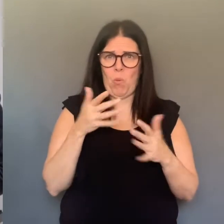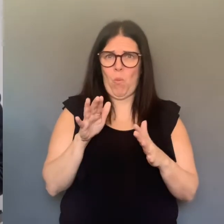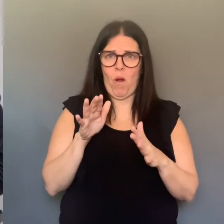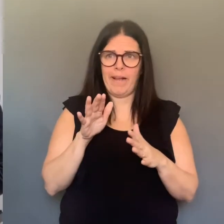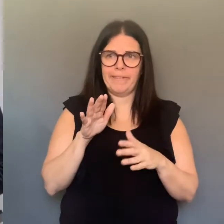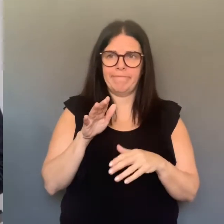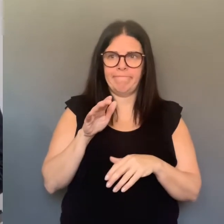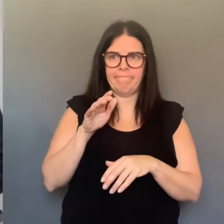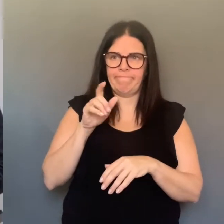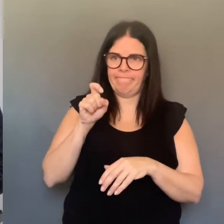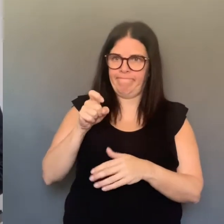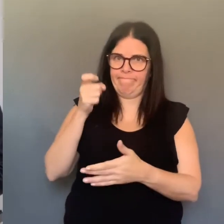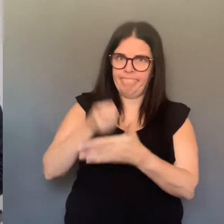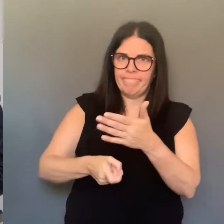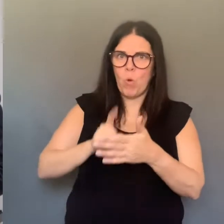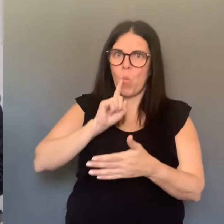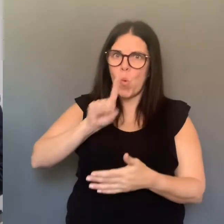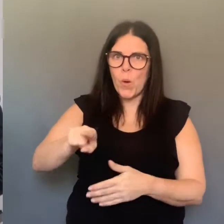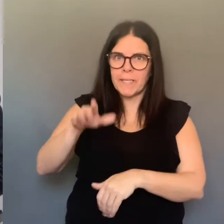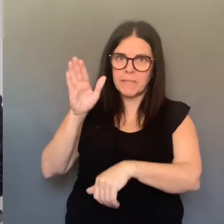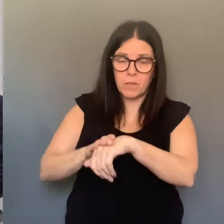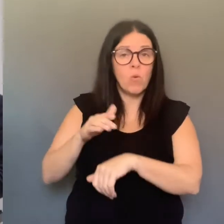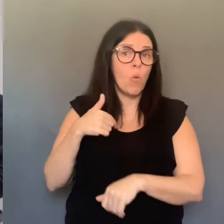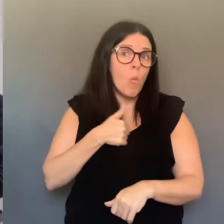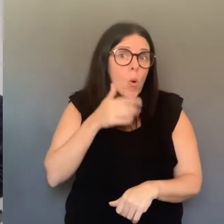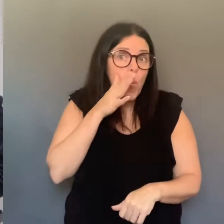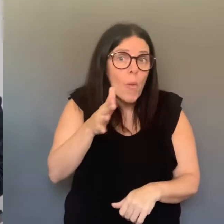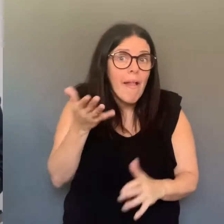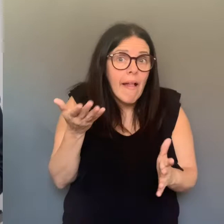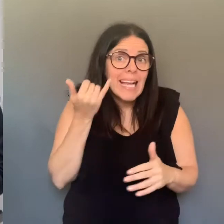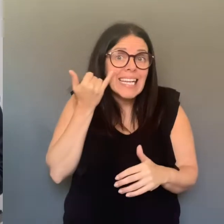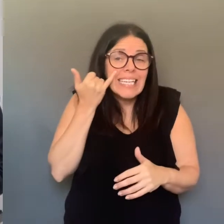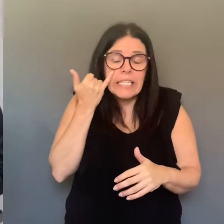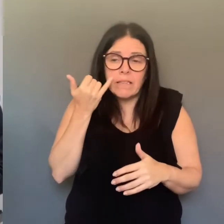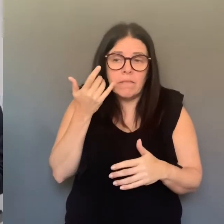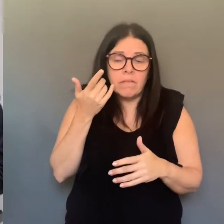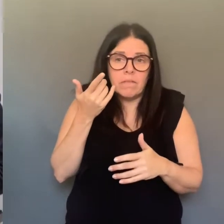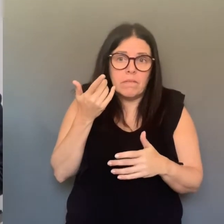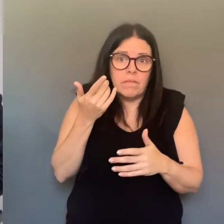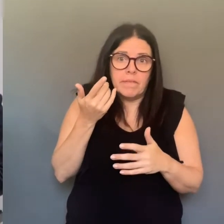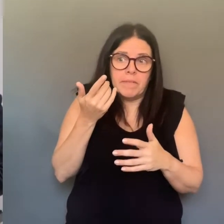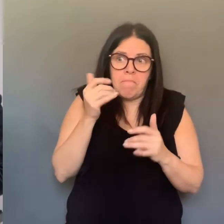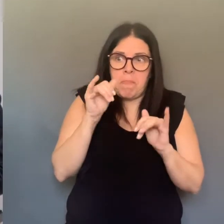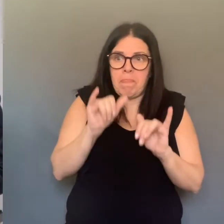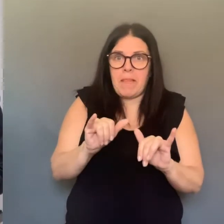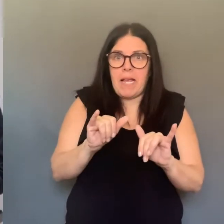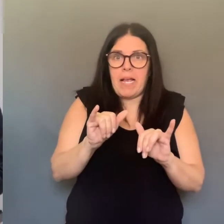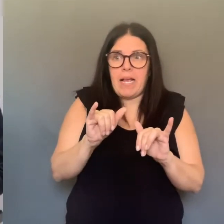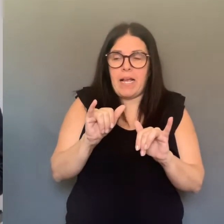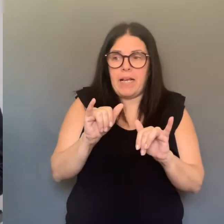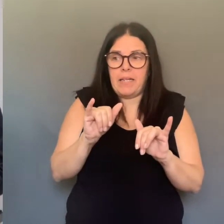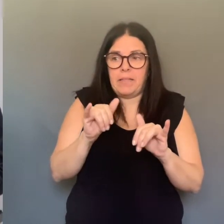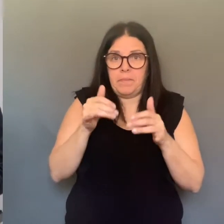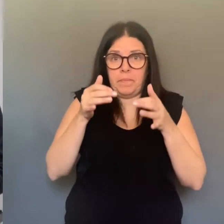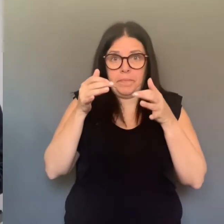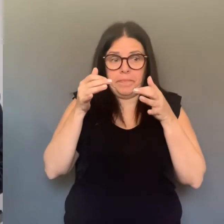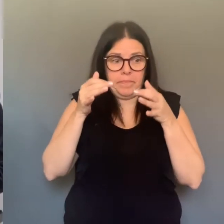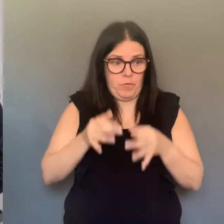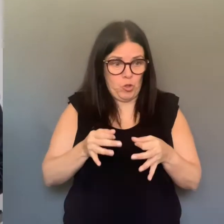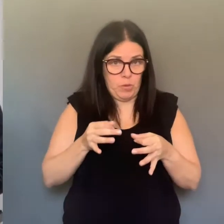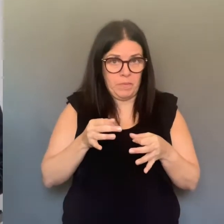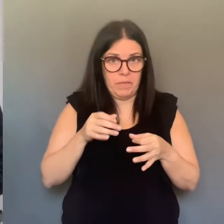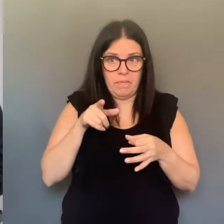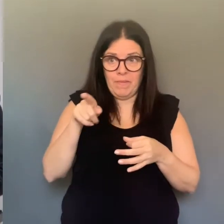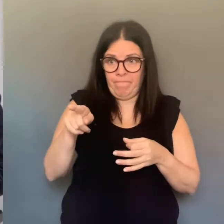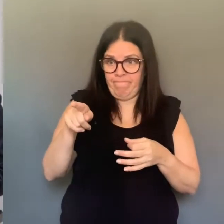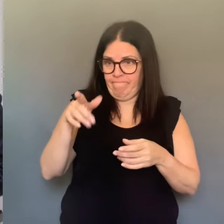those recommendations very seriously. We don't want to get into the position where we start issuing orders to those individuals, and